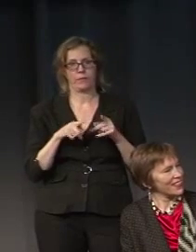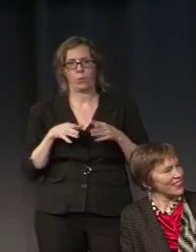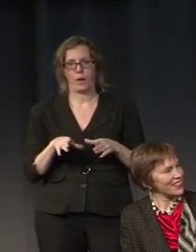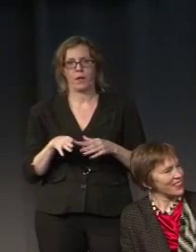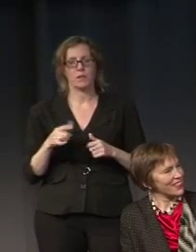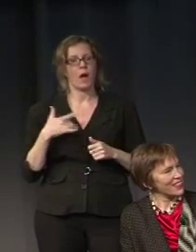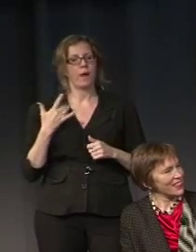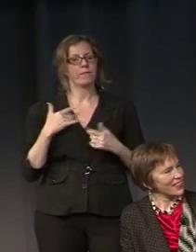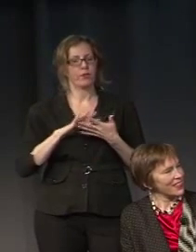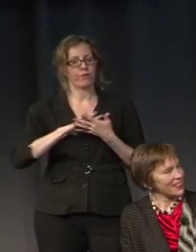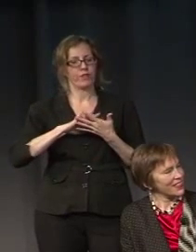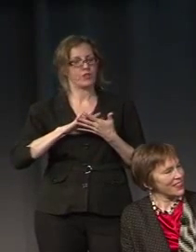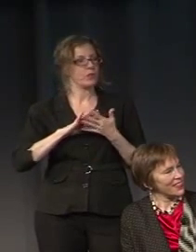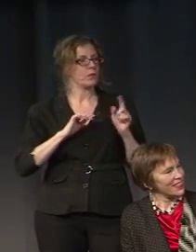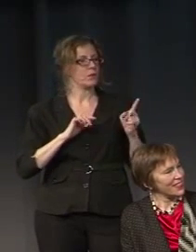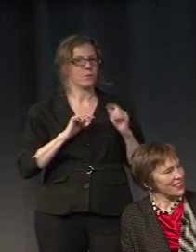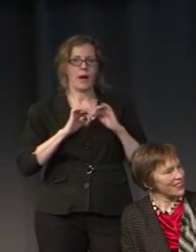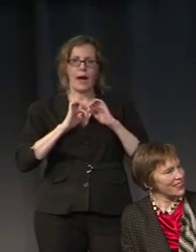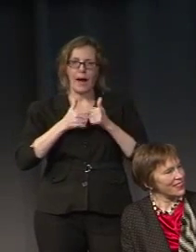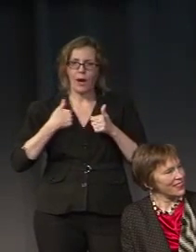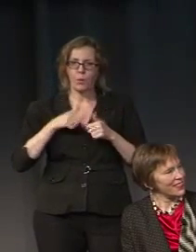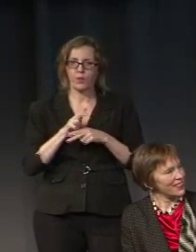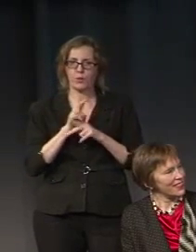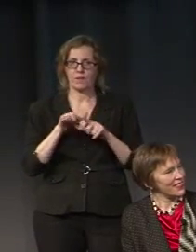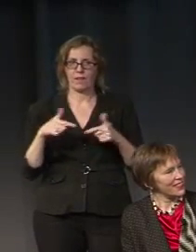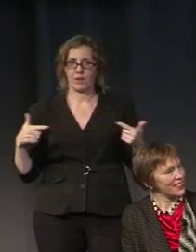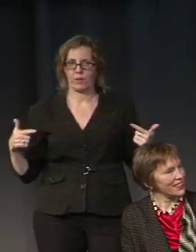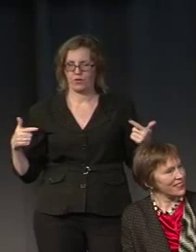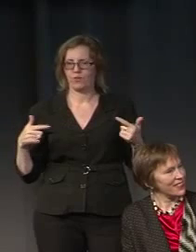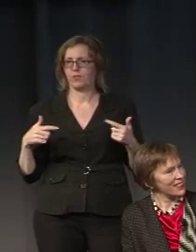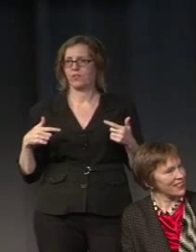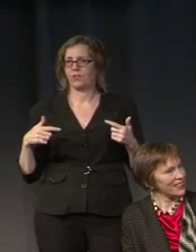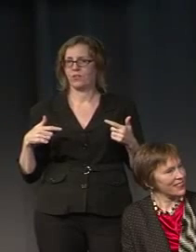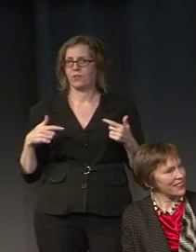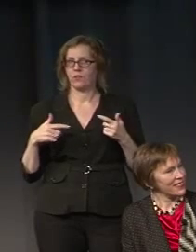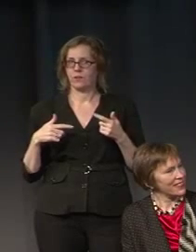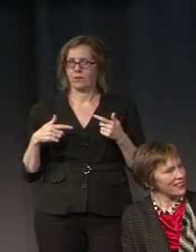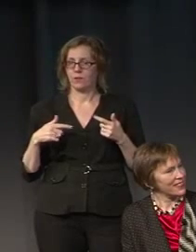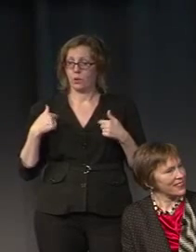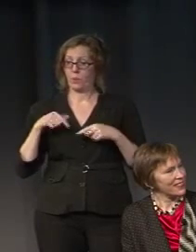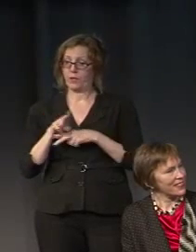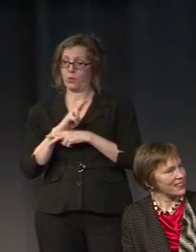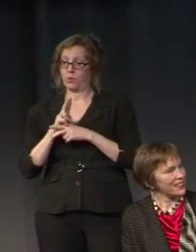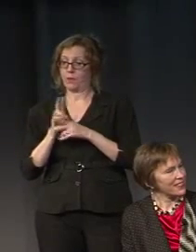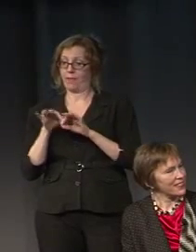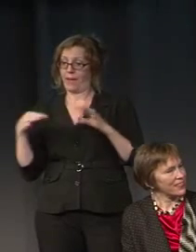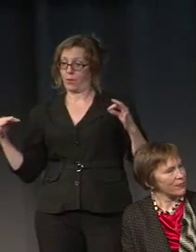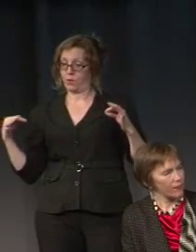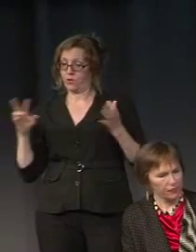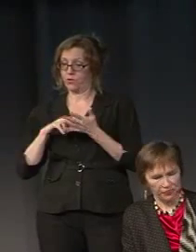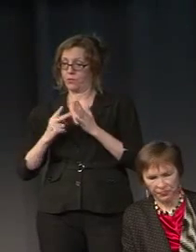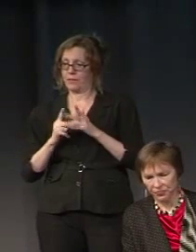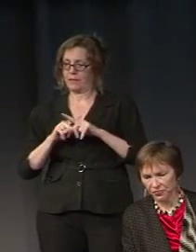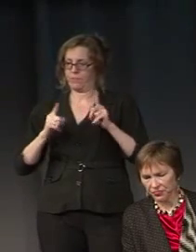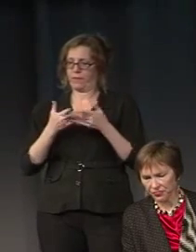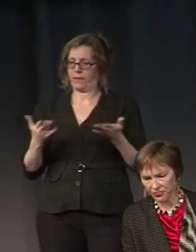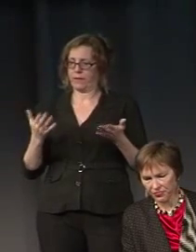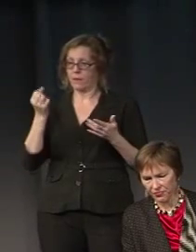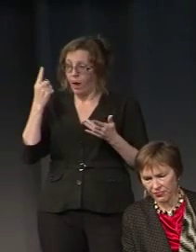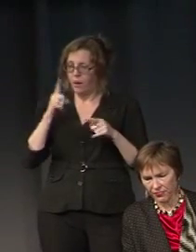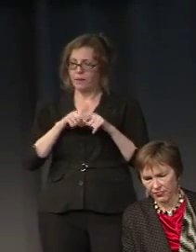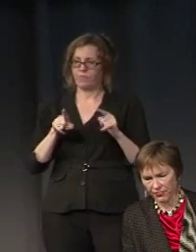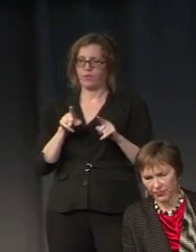feel friction in the way in which we use language to mean very different things in different contexts. So I have to kind of give